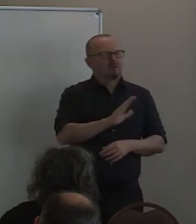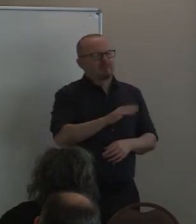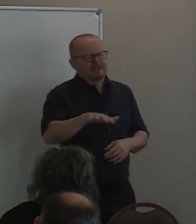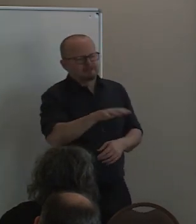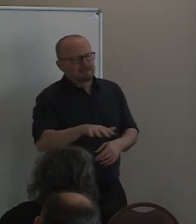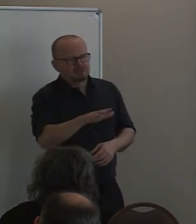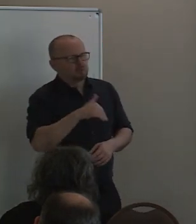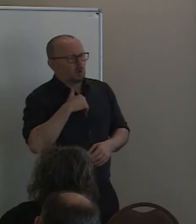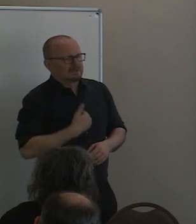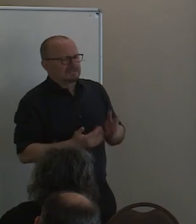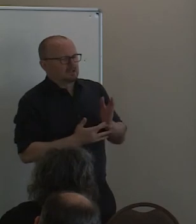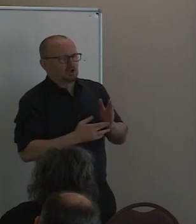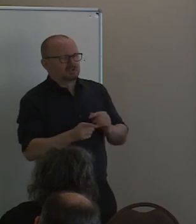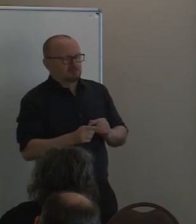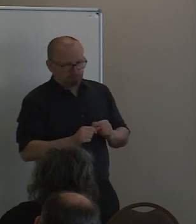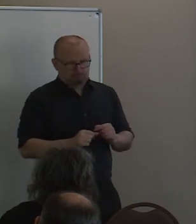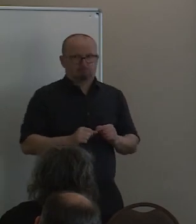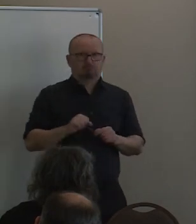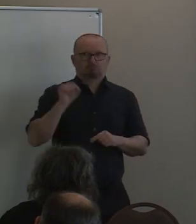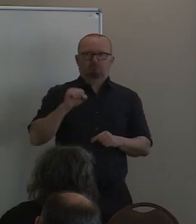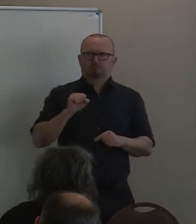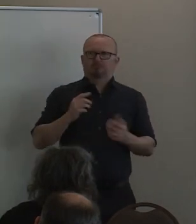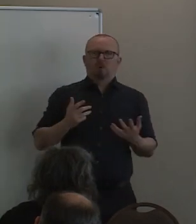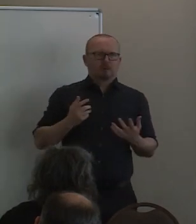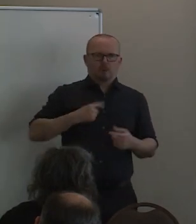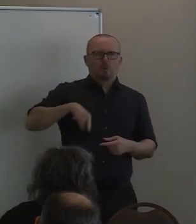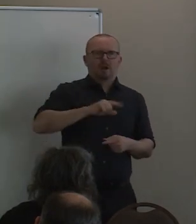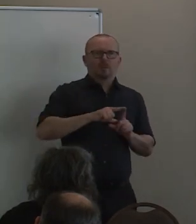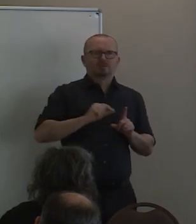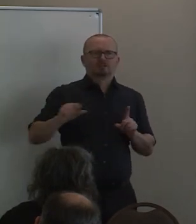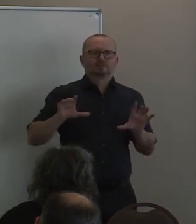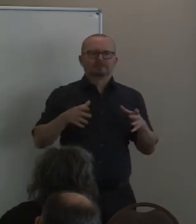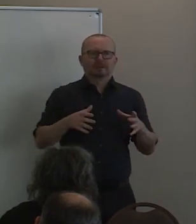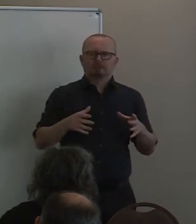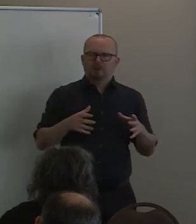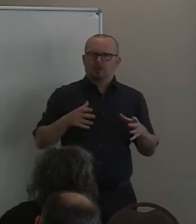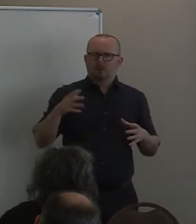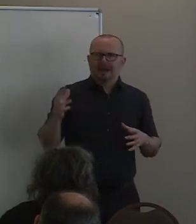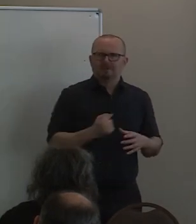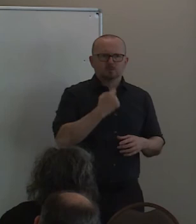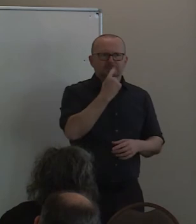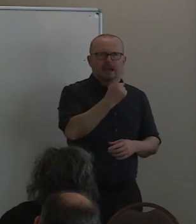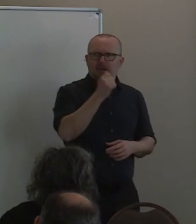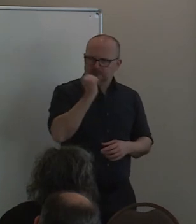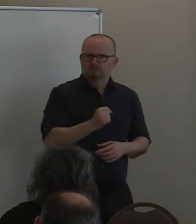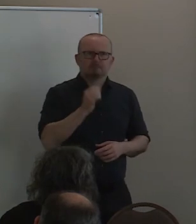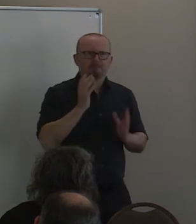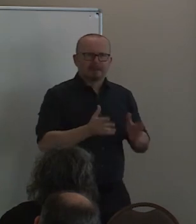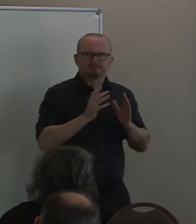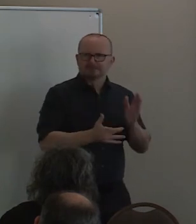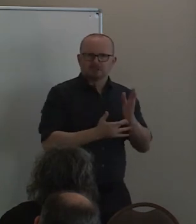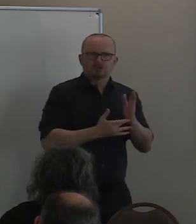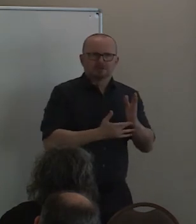space." And that kind of was like, what? Like, but with a digital team, we have to say use technology. Because I'd come from this tech company, and the whole